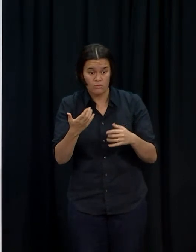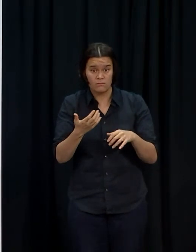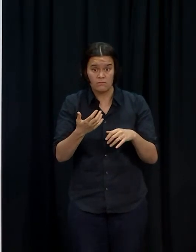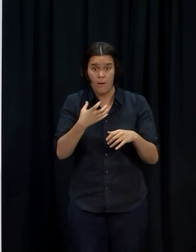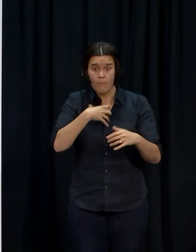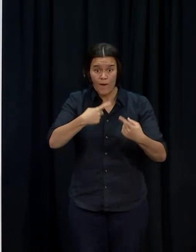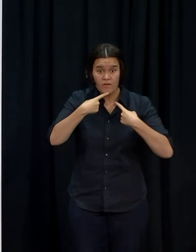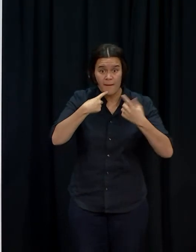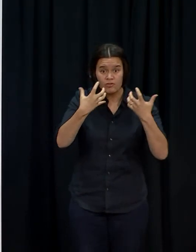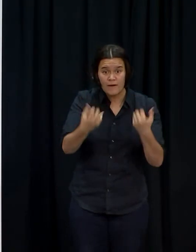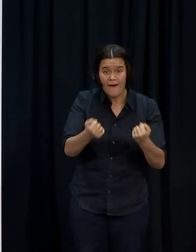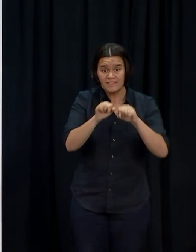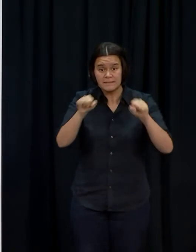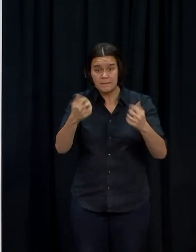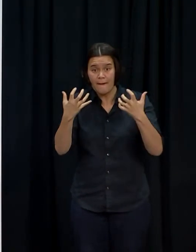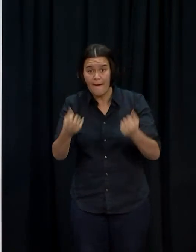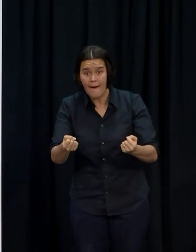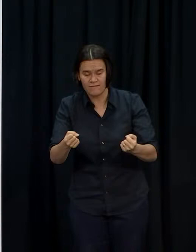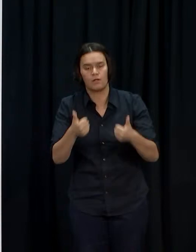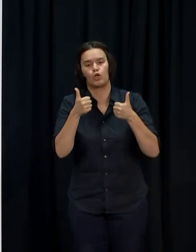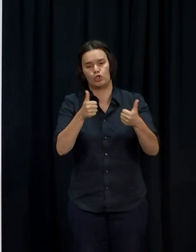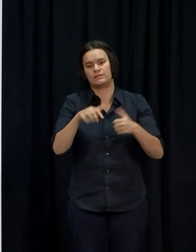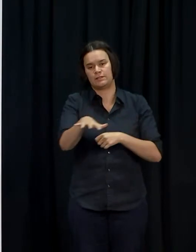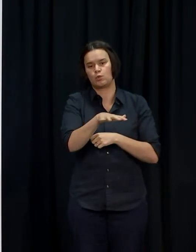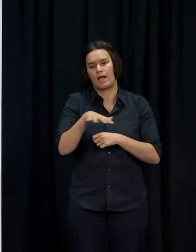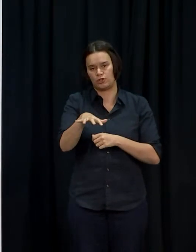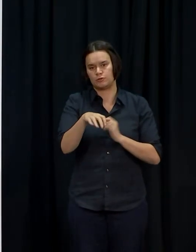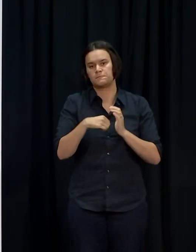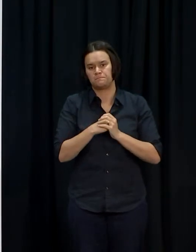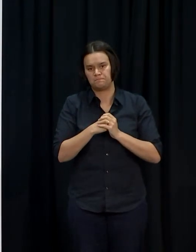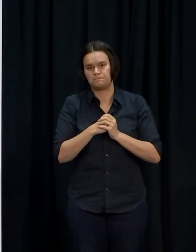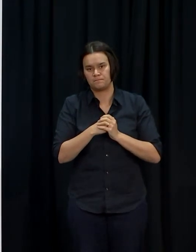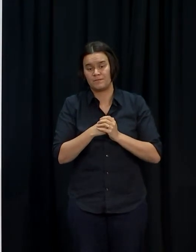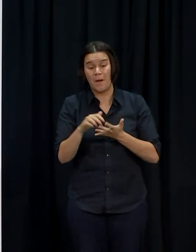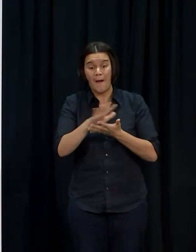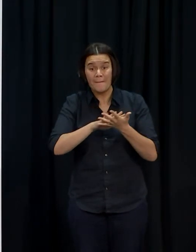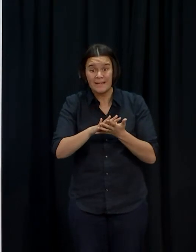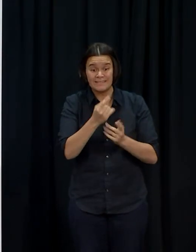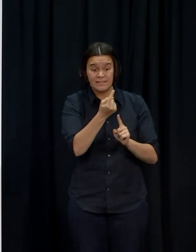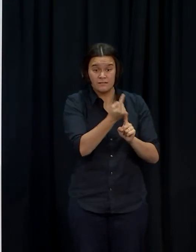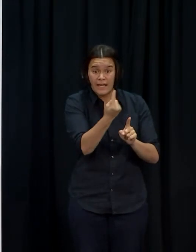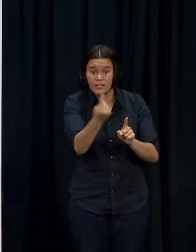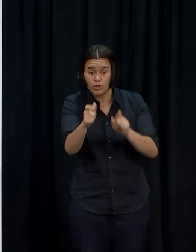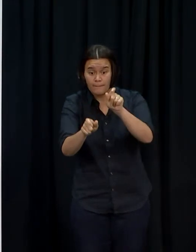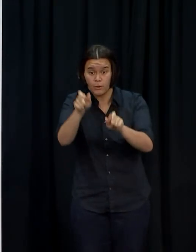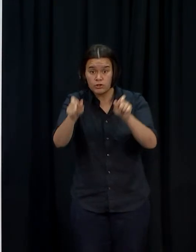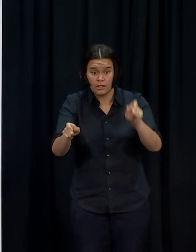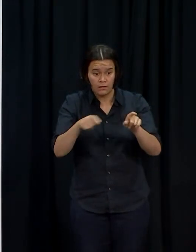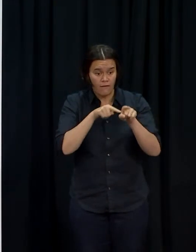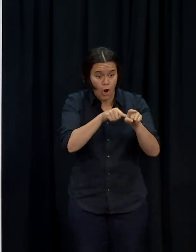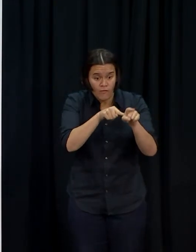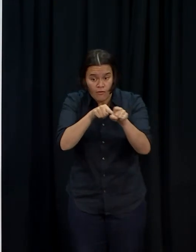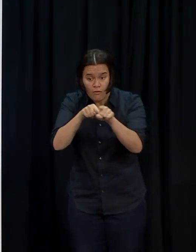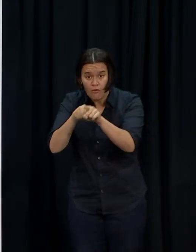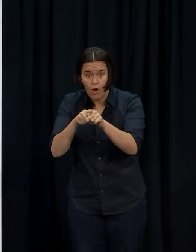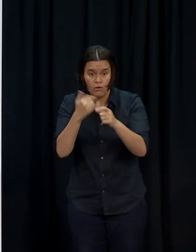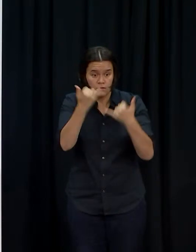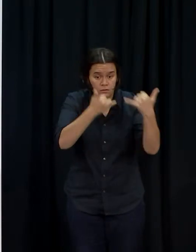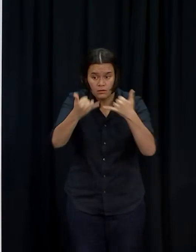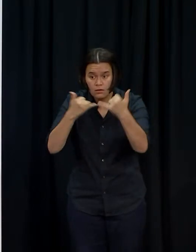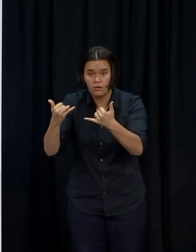The system will focus more on identifying those who are at a greater risk of severe illness from Omicron, which will be a small percentage of